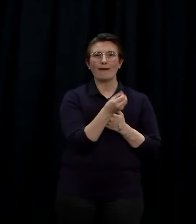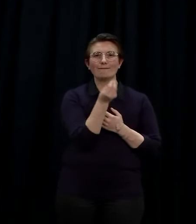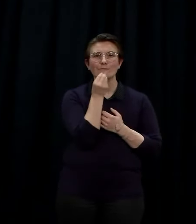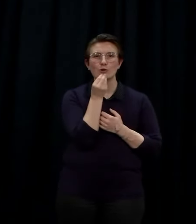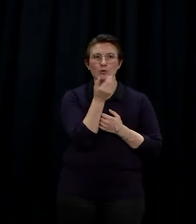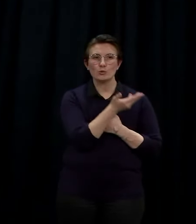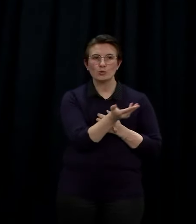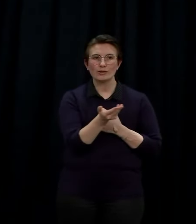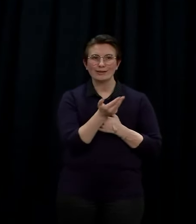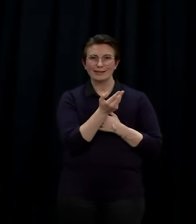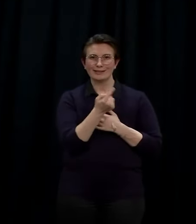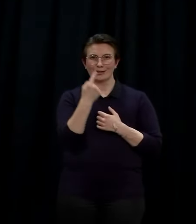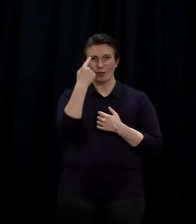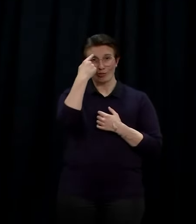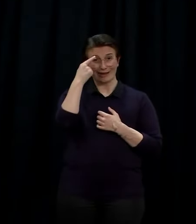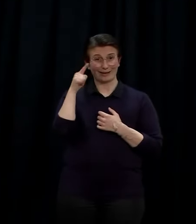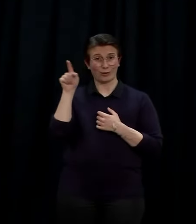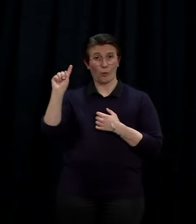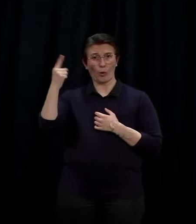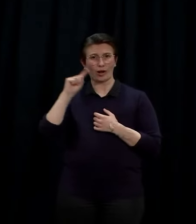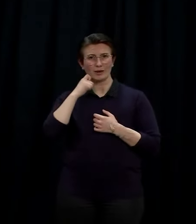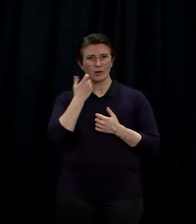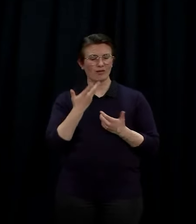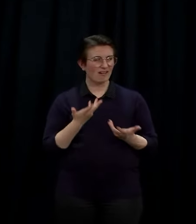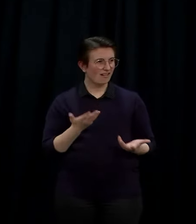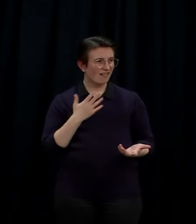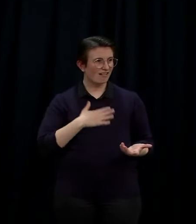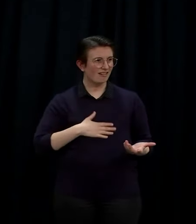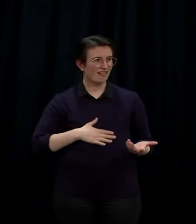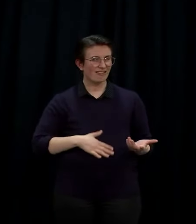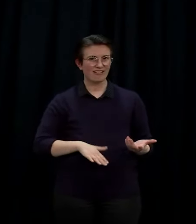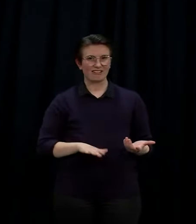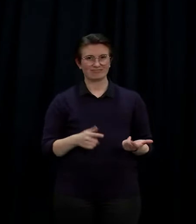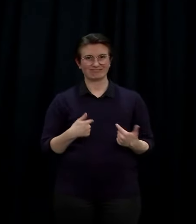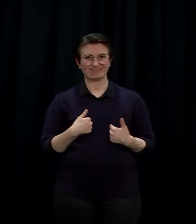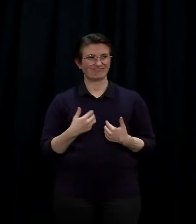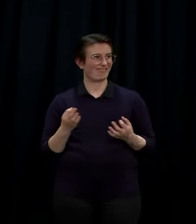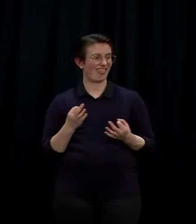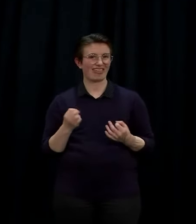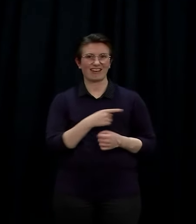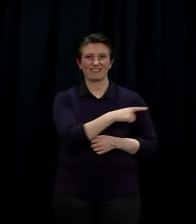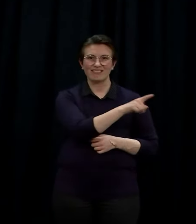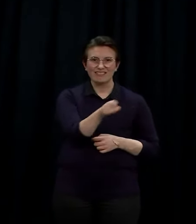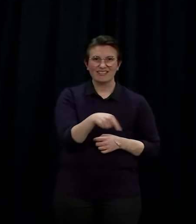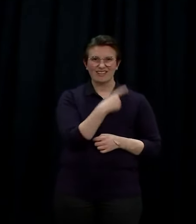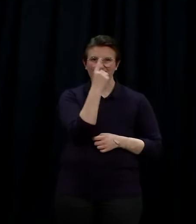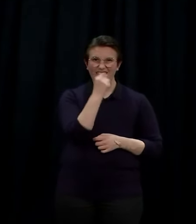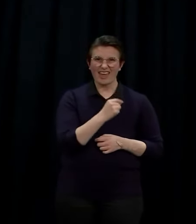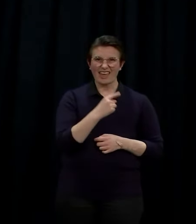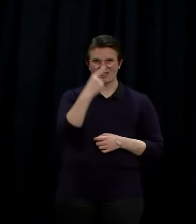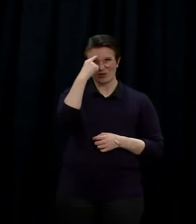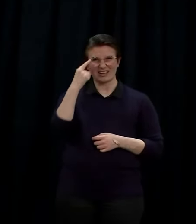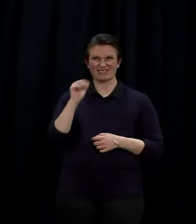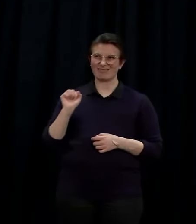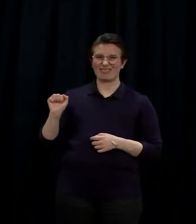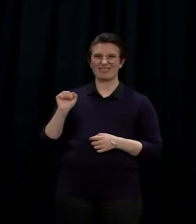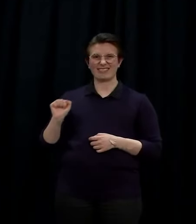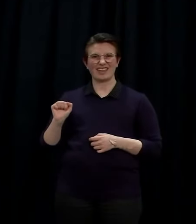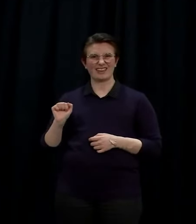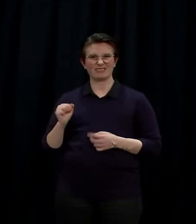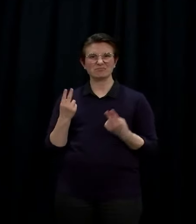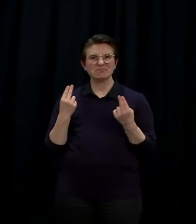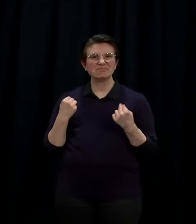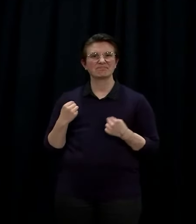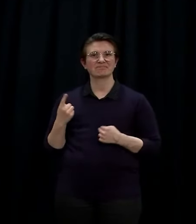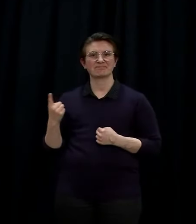of 5 million? I think actually the most important thing for me to remind people is that yes, you might be able to order some food, but there's